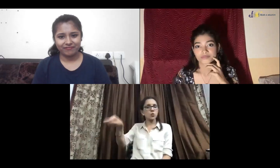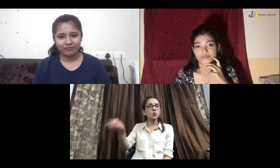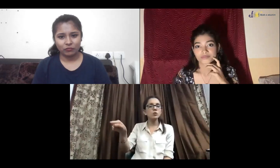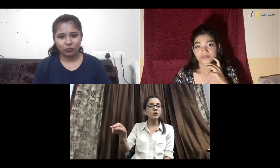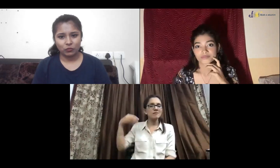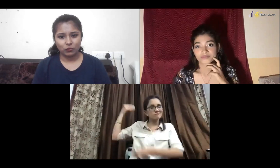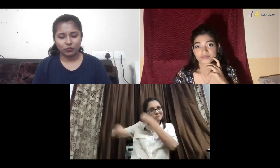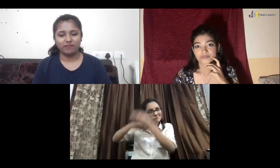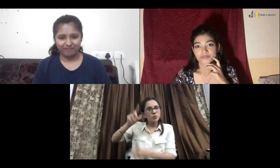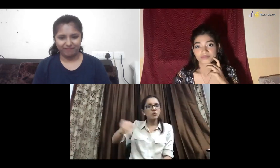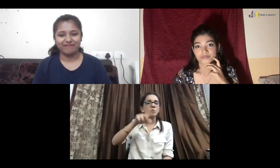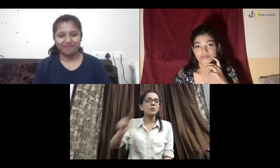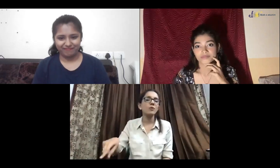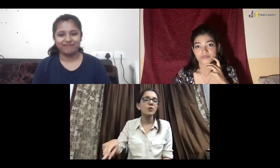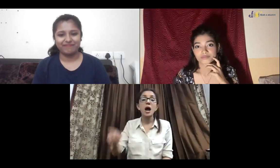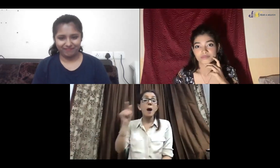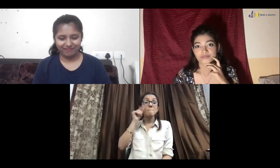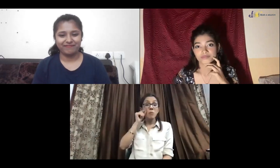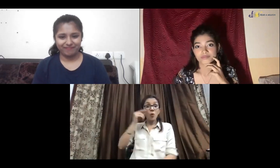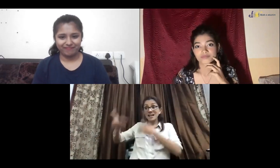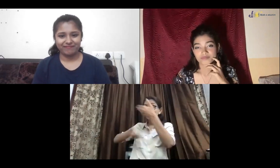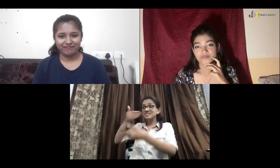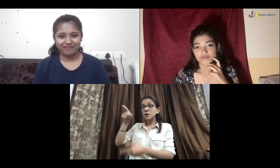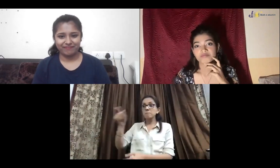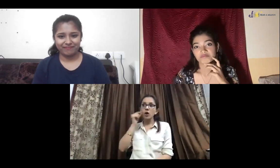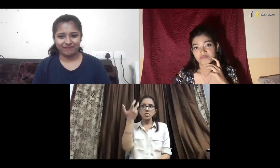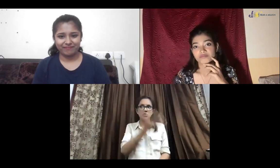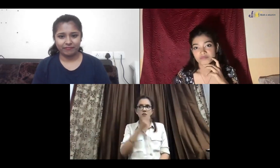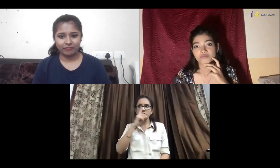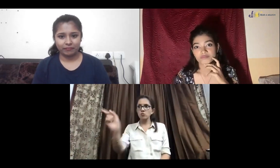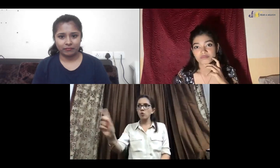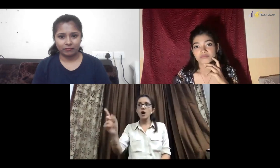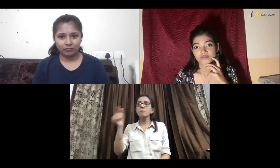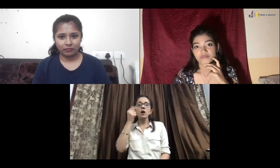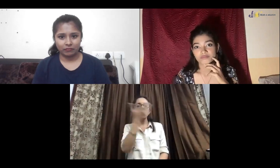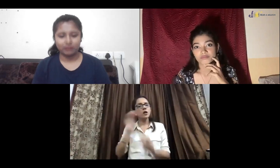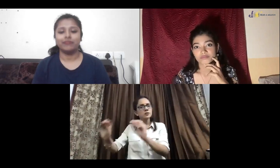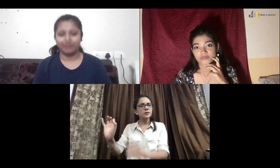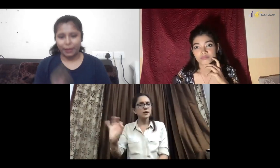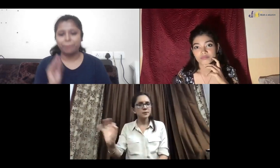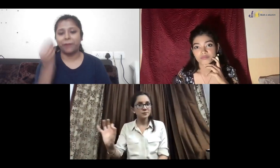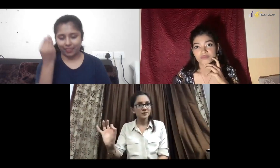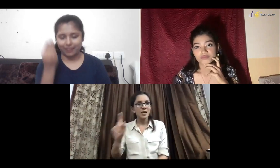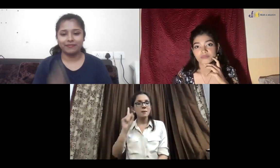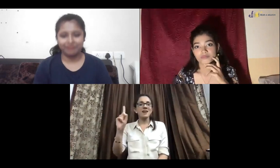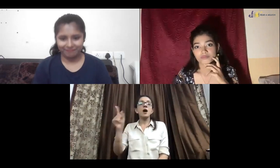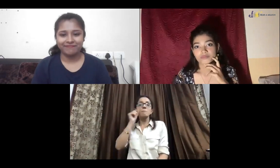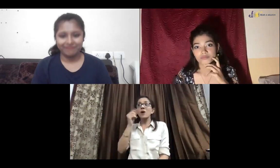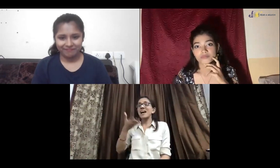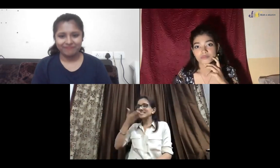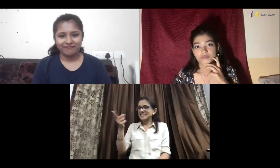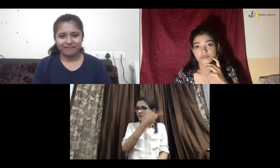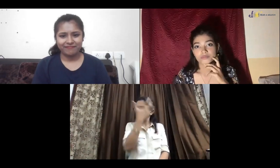So no one told me that society, the problem is with the society. We never told